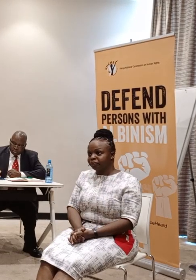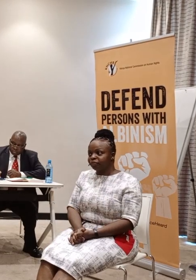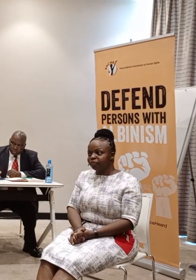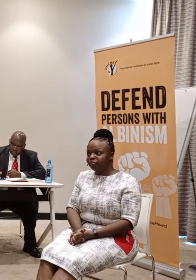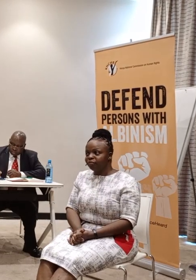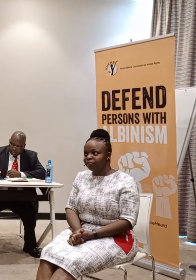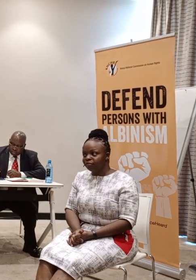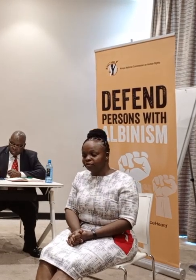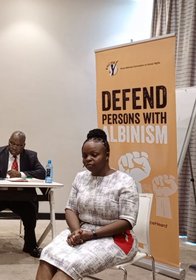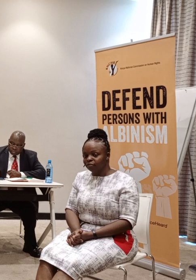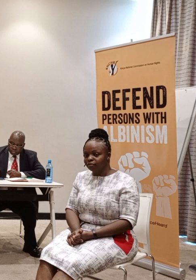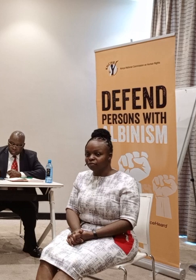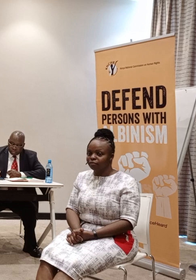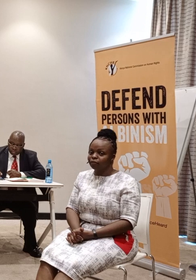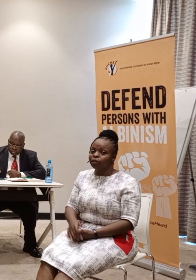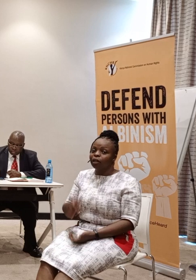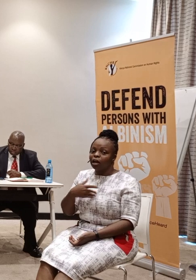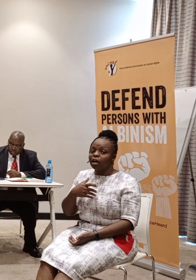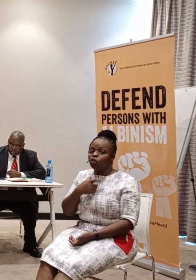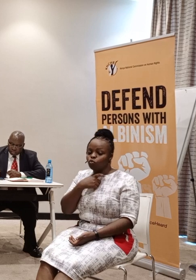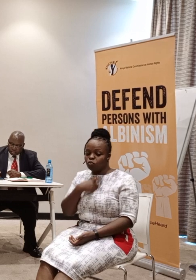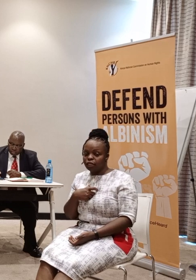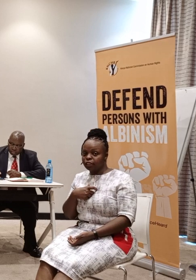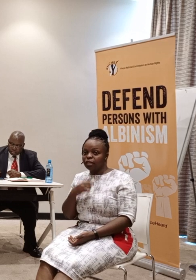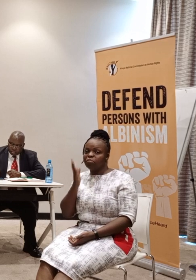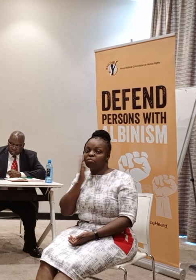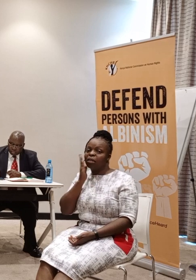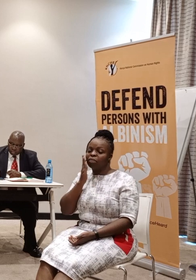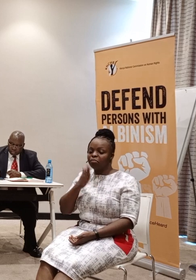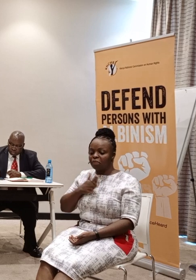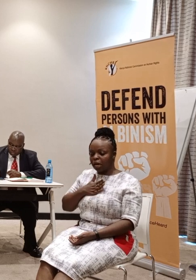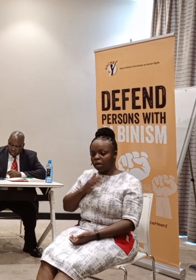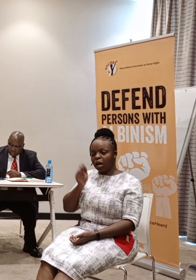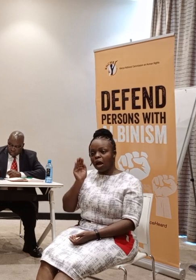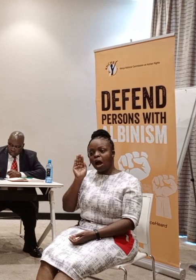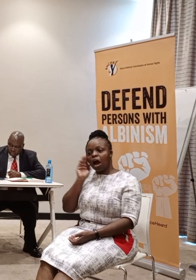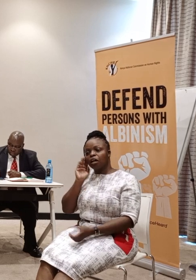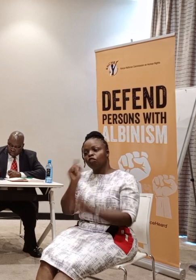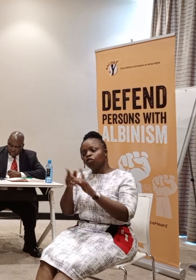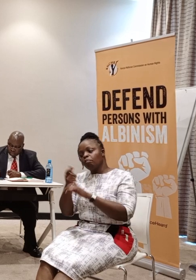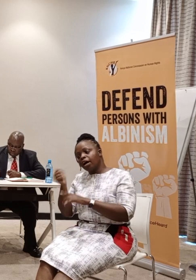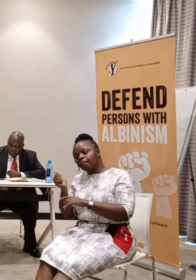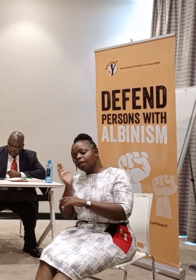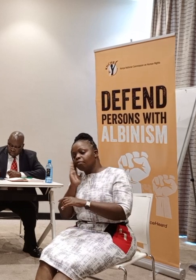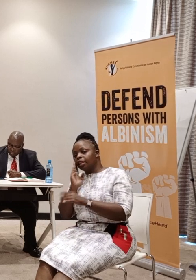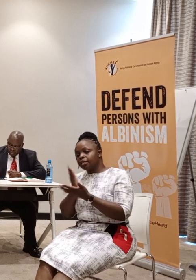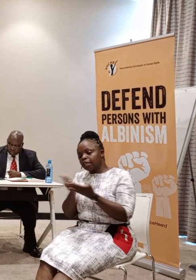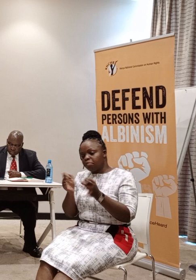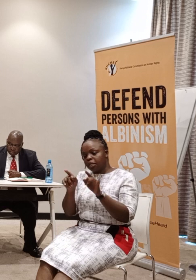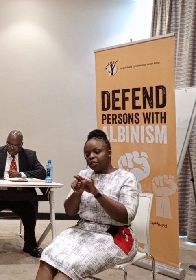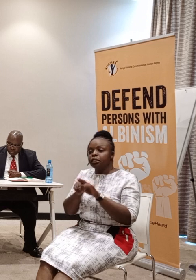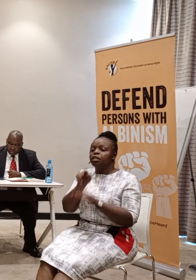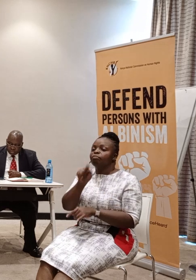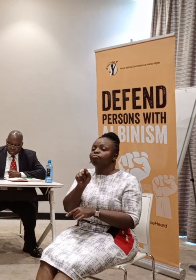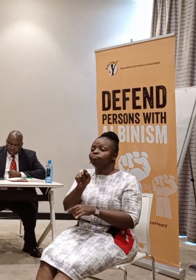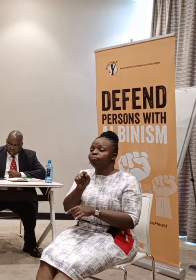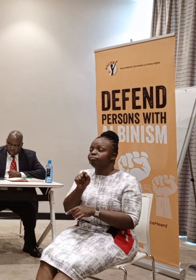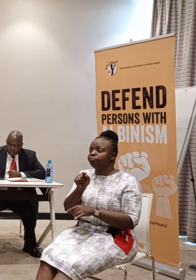I wish my mother had from another mother something like that. You see where I'm coming from?